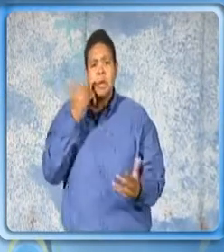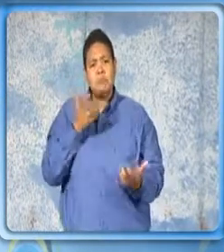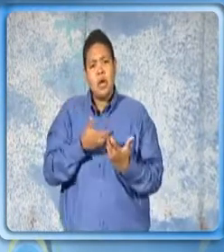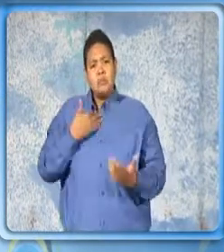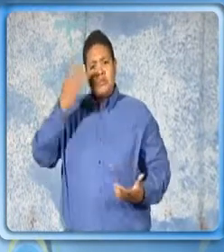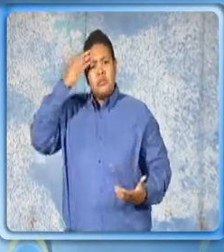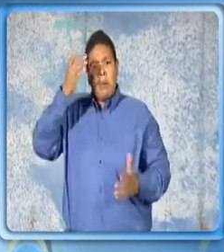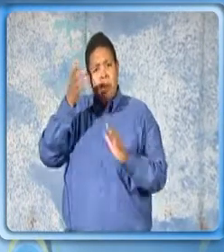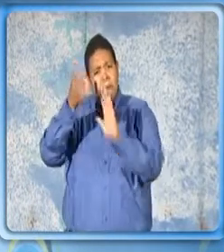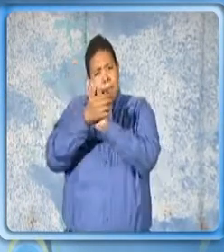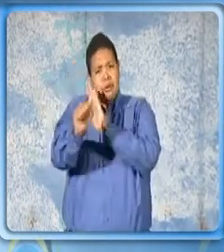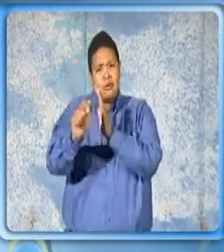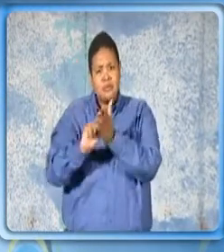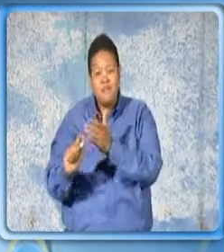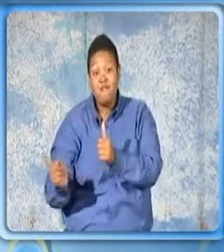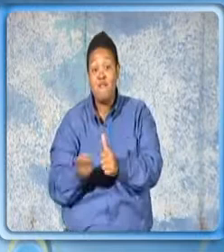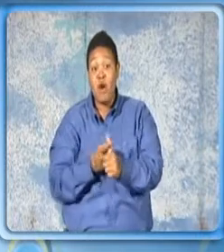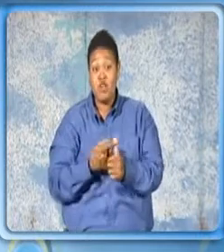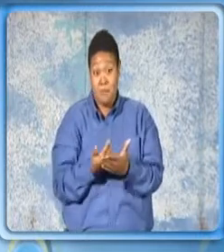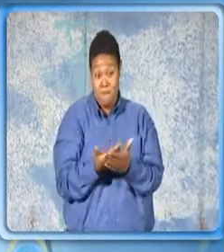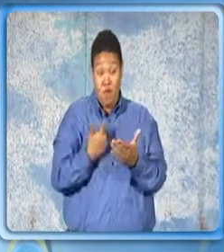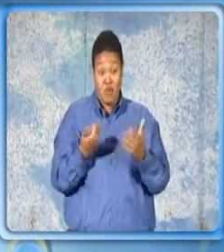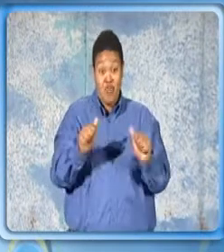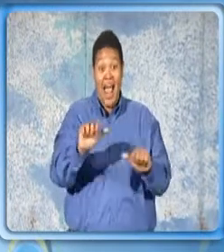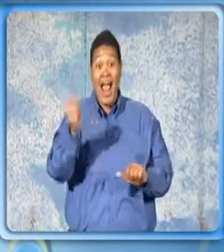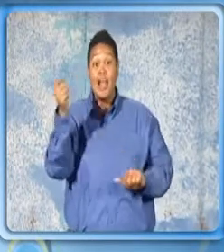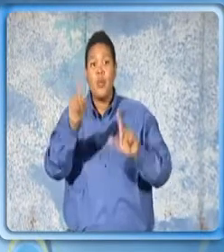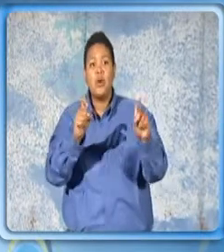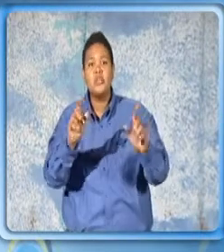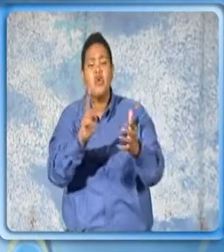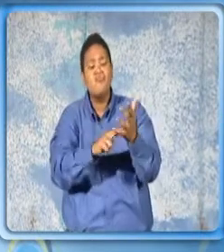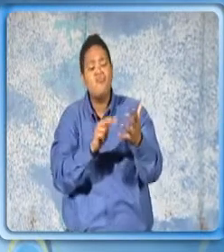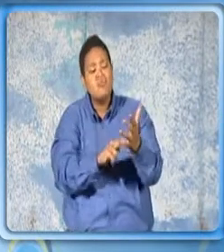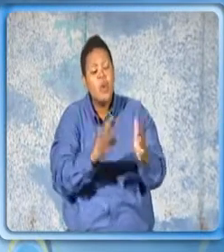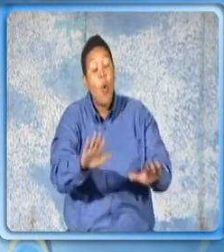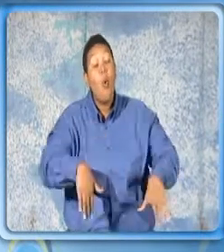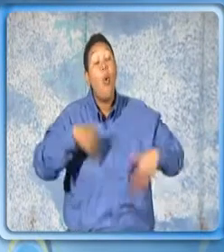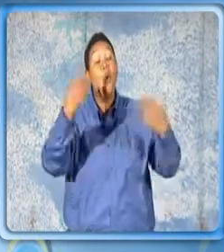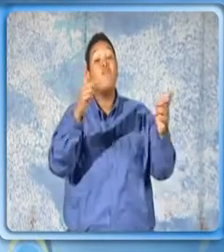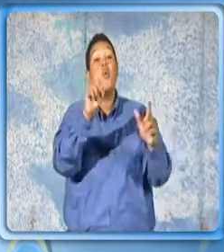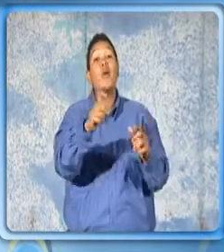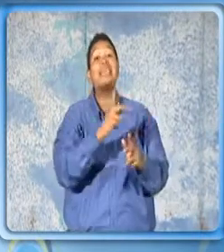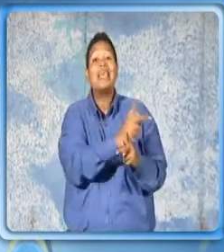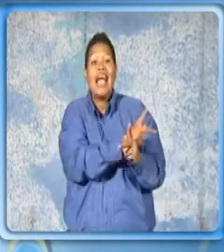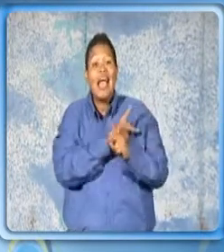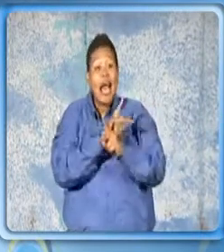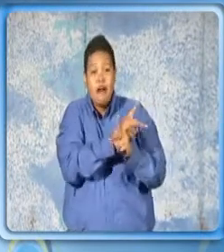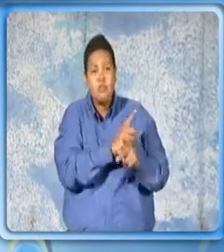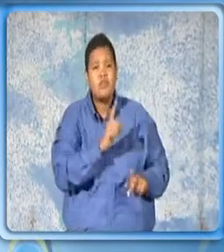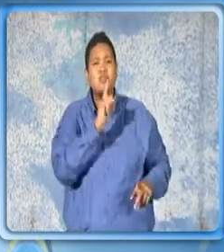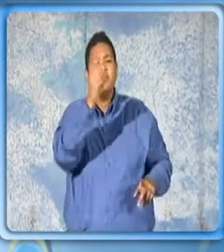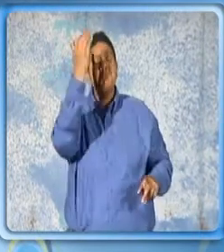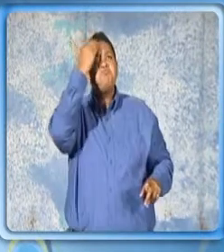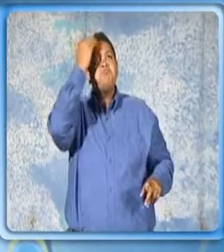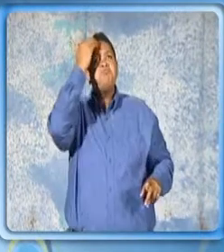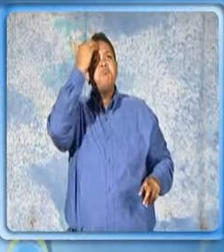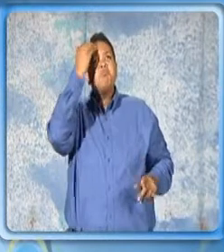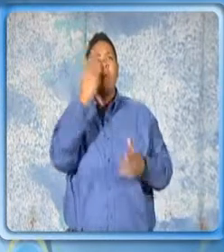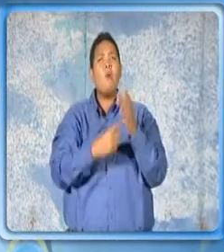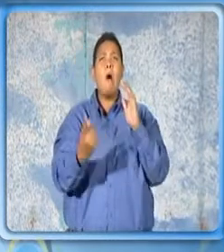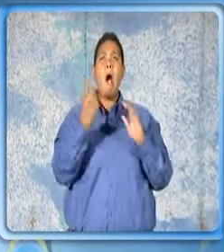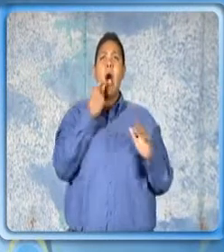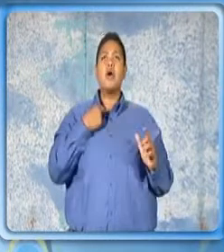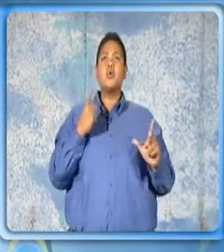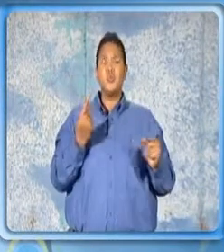Before attempting any question, read over the question carefully until you are sure what it is that you are being asked to